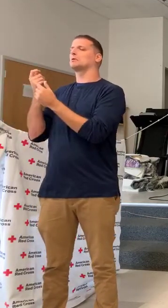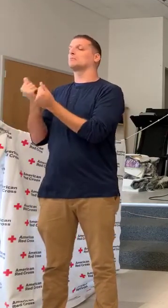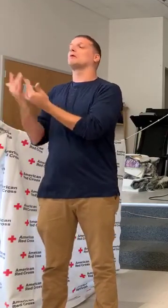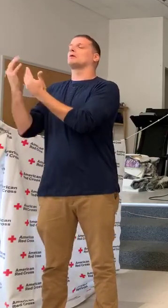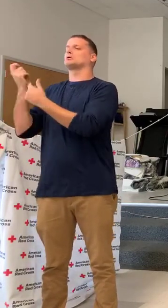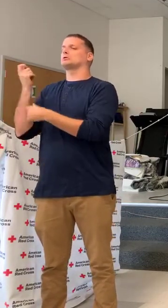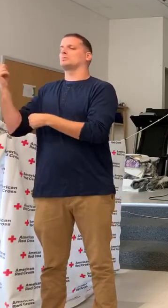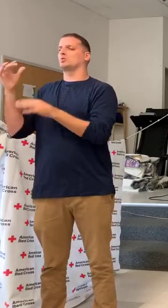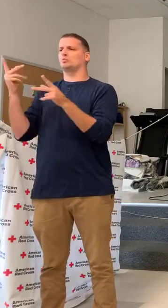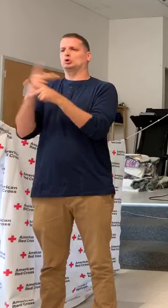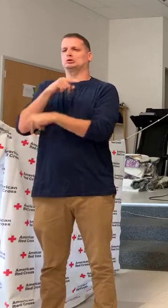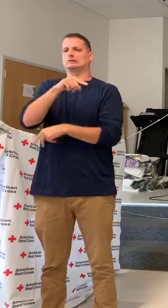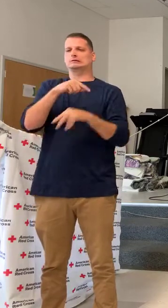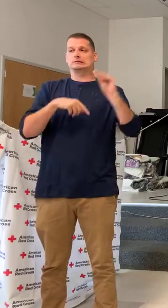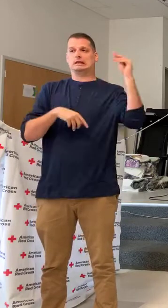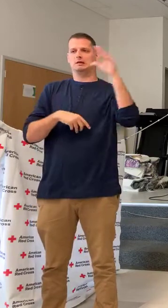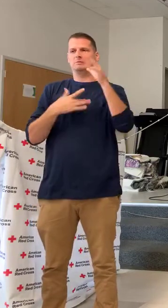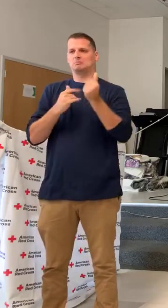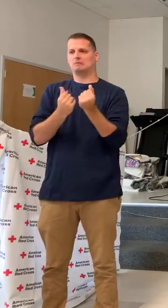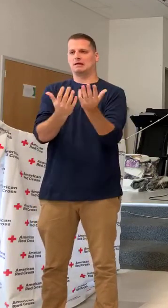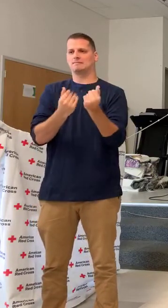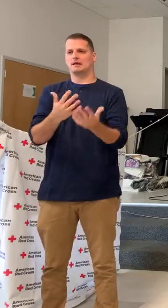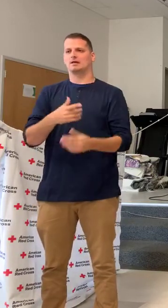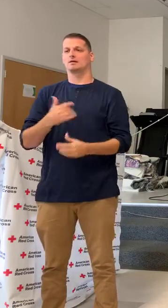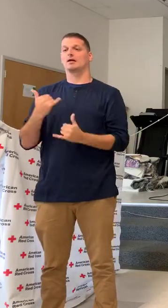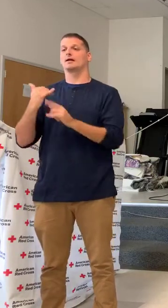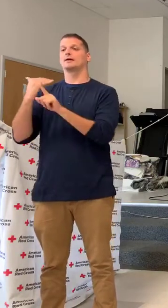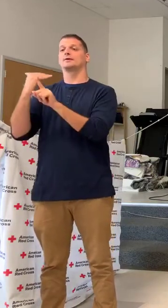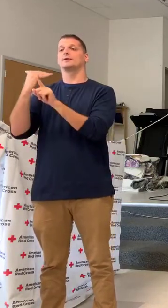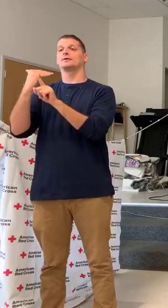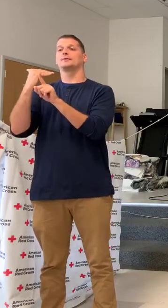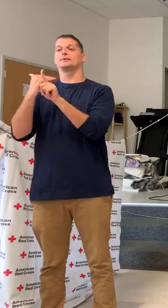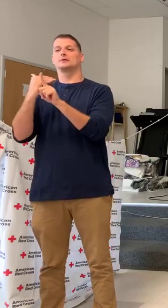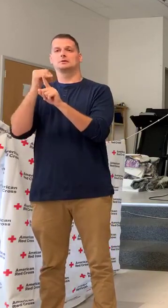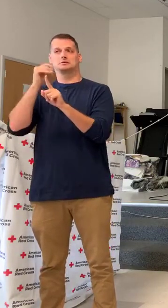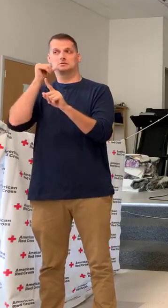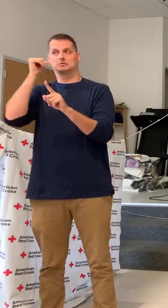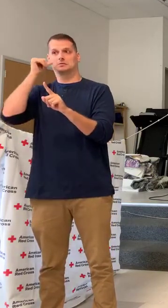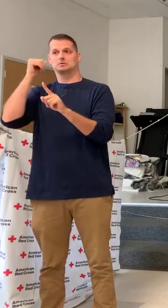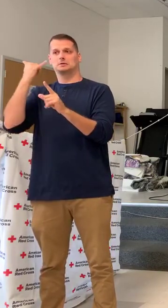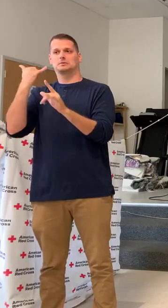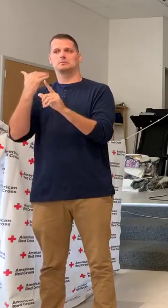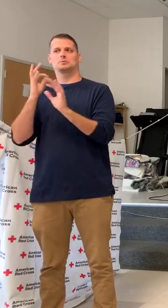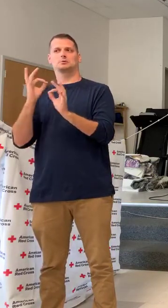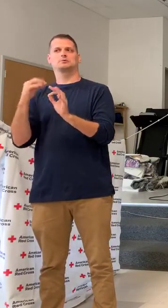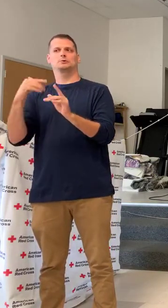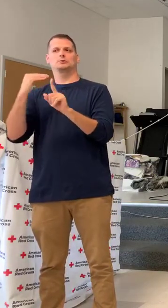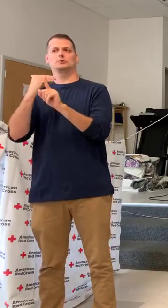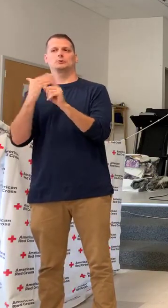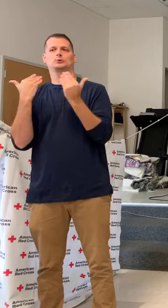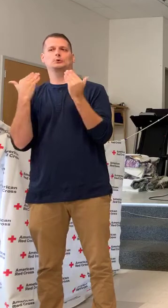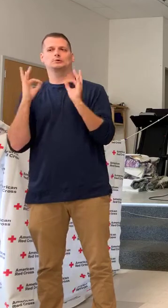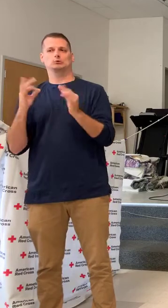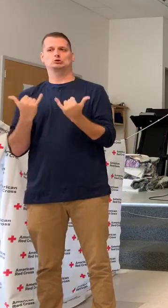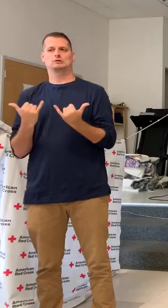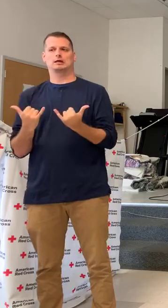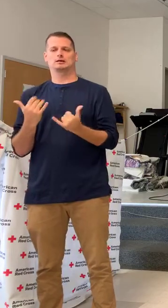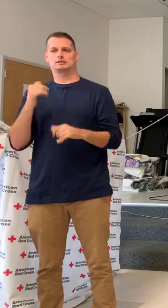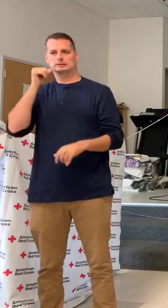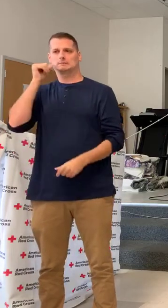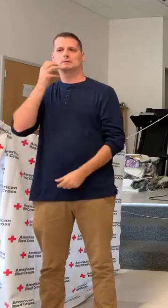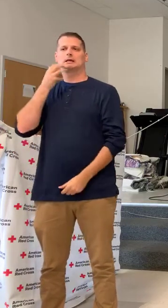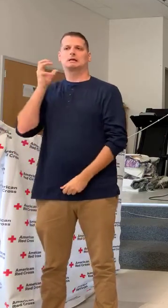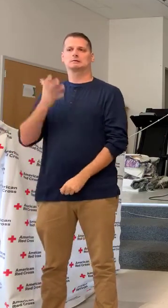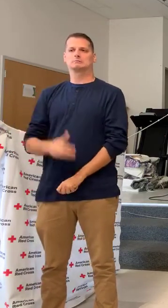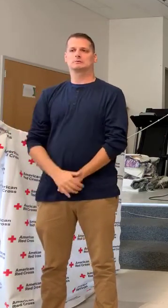little bit cooler than yesterday. We got near 70 yesterday. Mid-60s for today. That 20-foot wind, that's what I'm concerned about. That's why you see a